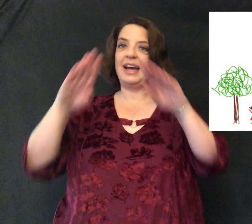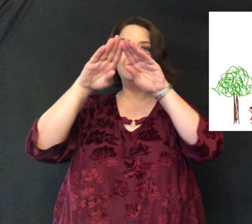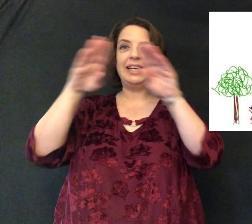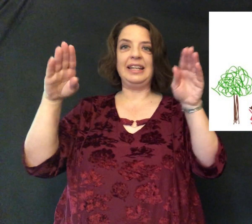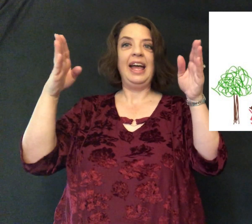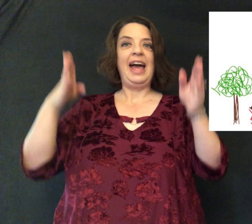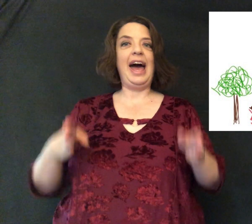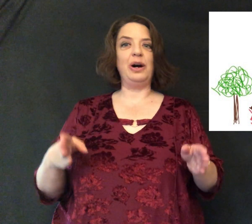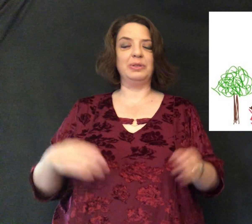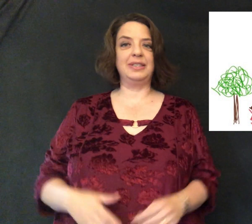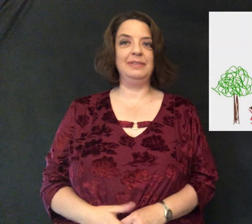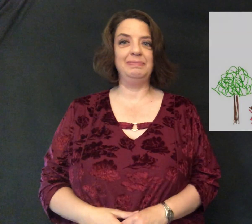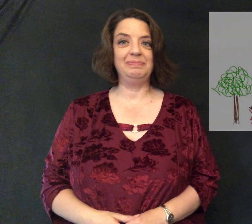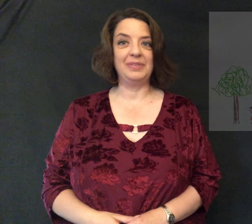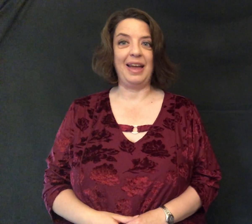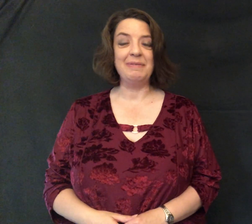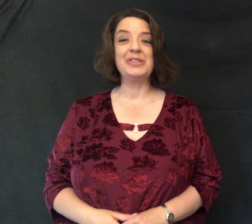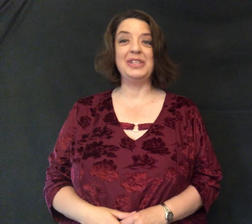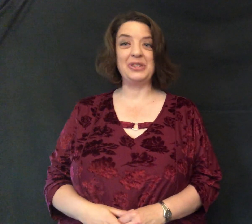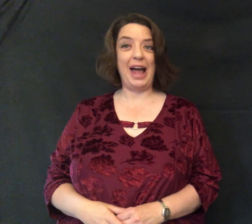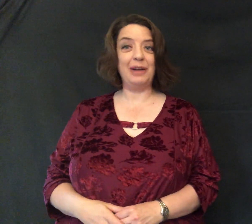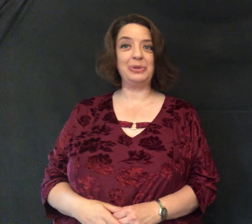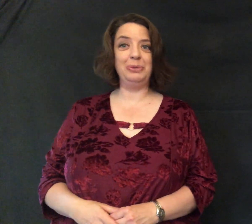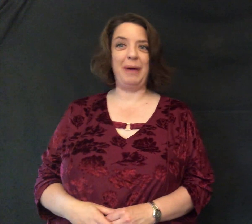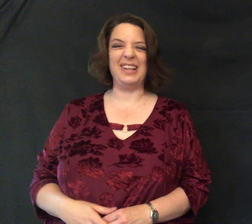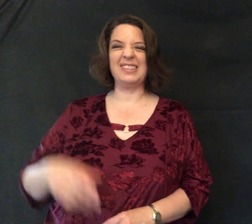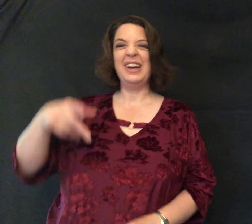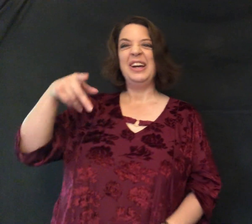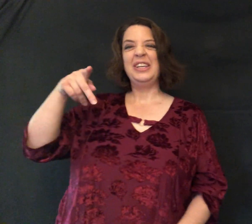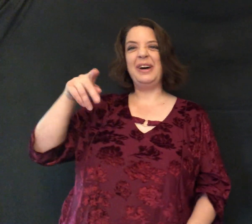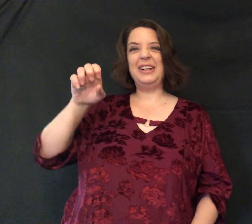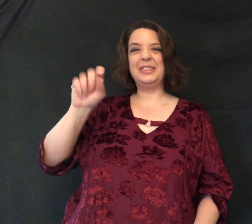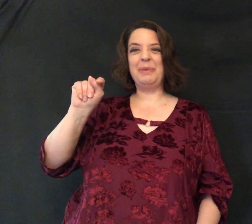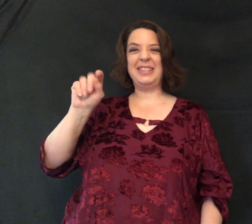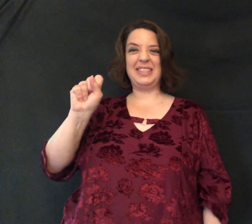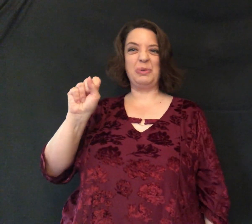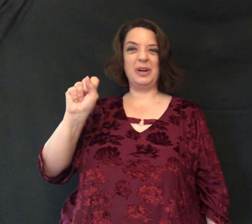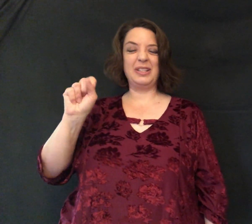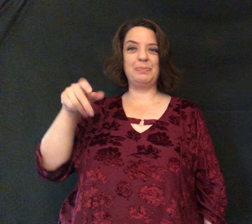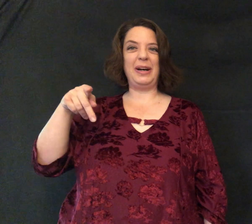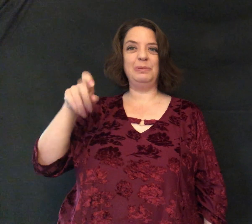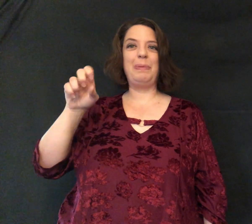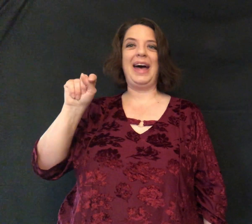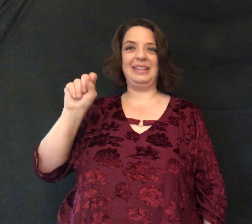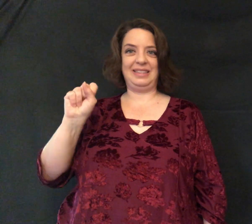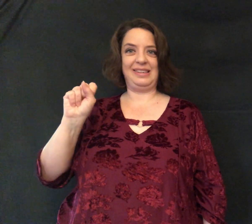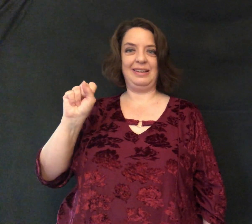exactly it, house. Okay. So these are household pets. You also might see the word spelled pets.